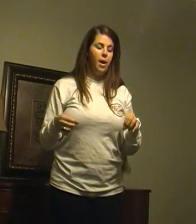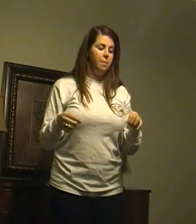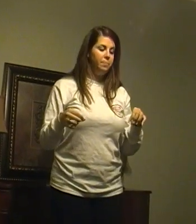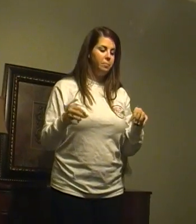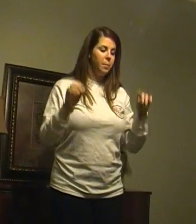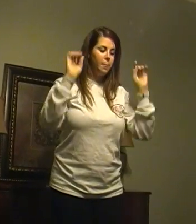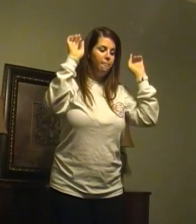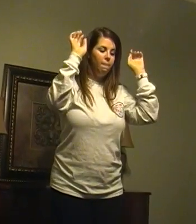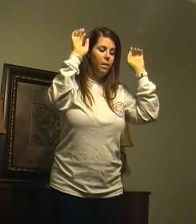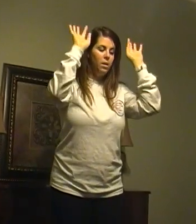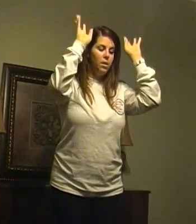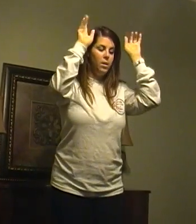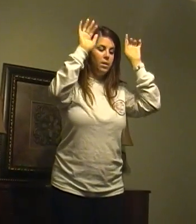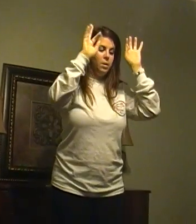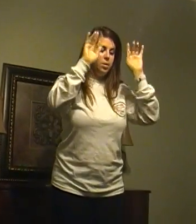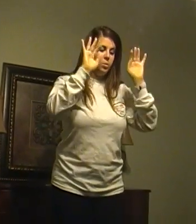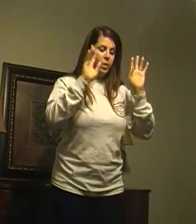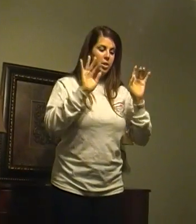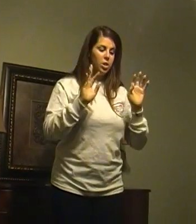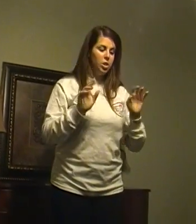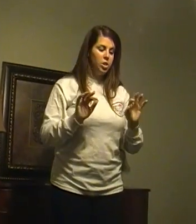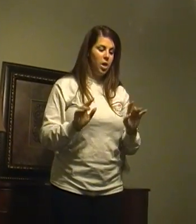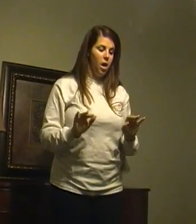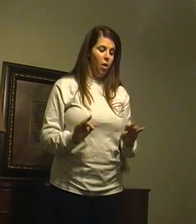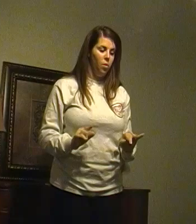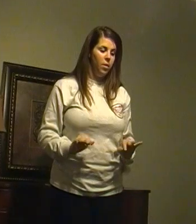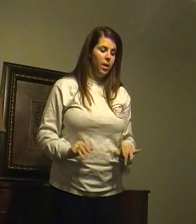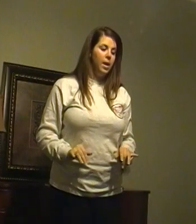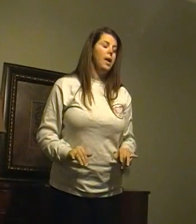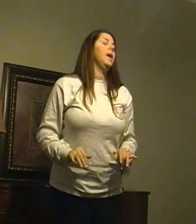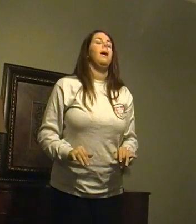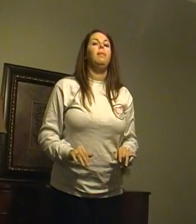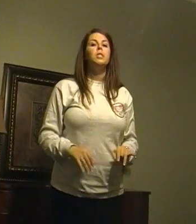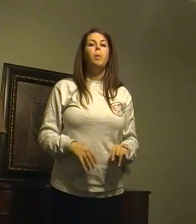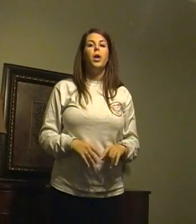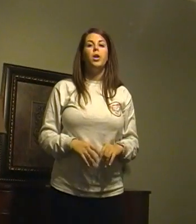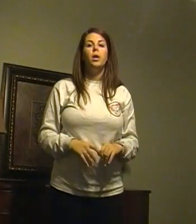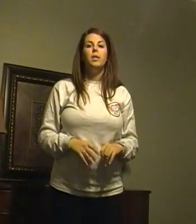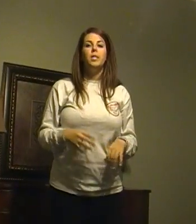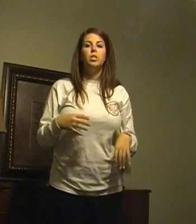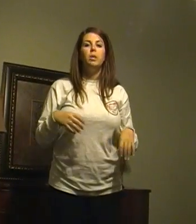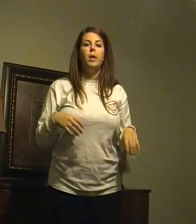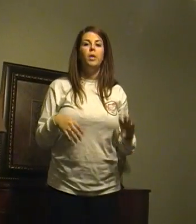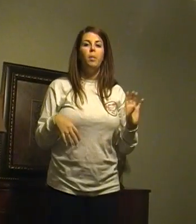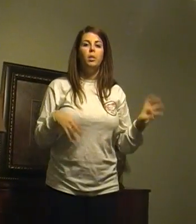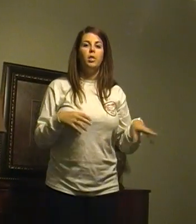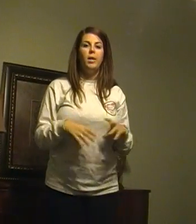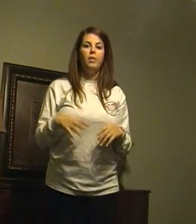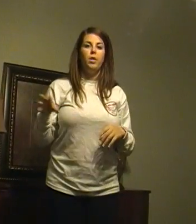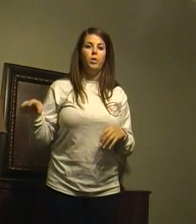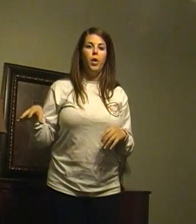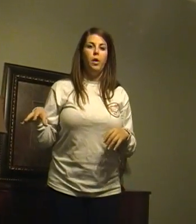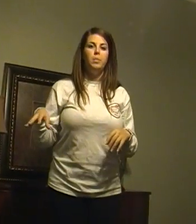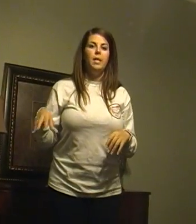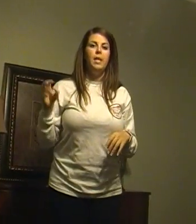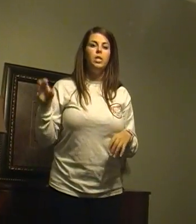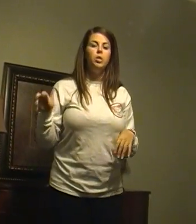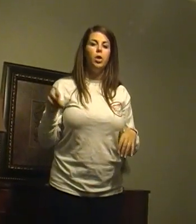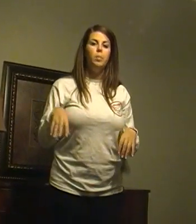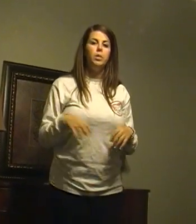Okay, so winter snow. And this part, Sarah's going to break you up into 3 different groups, and each group is